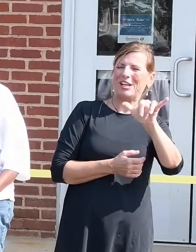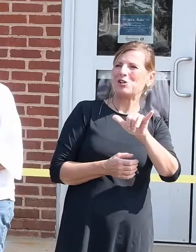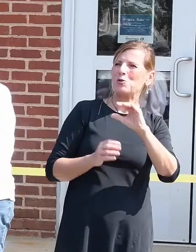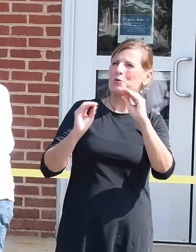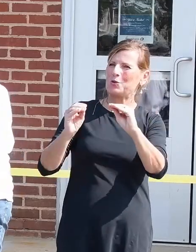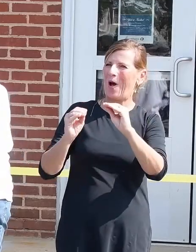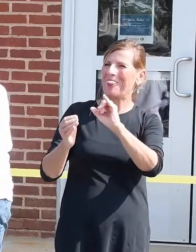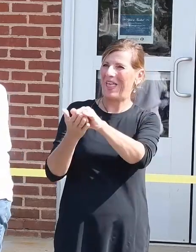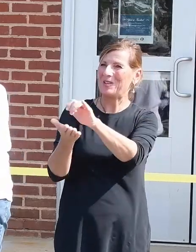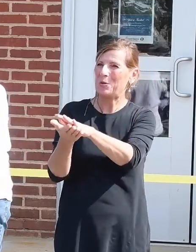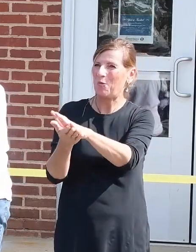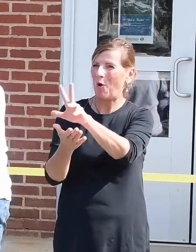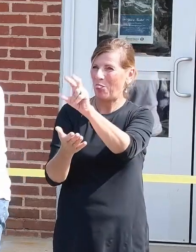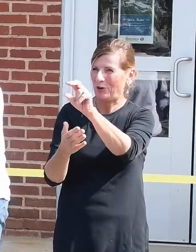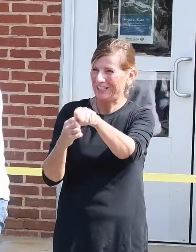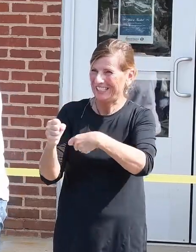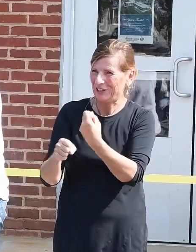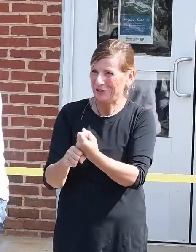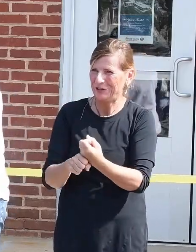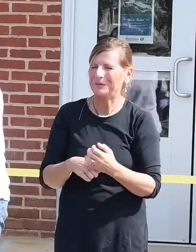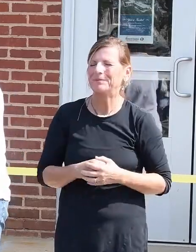Thank you.